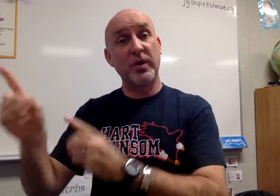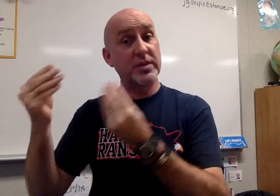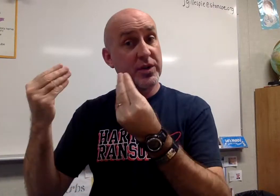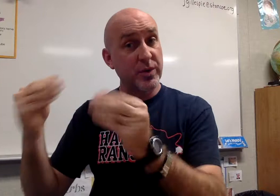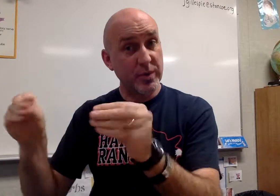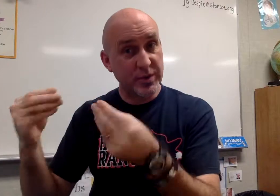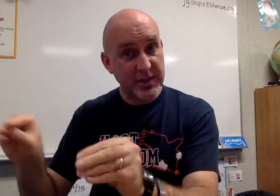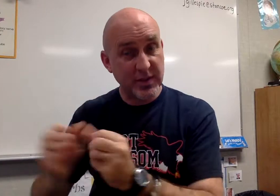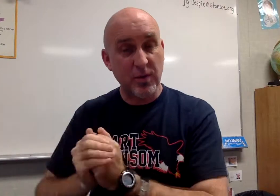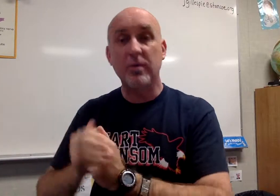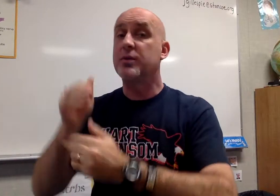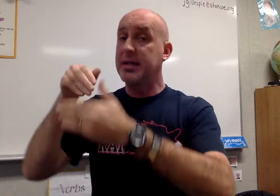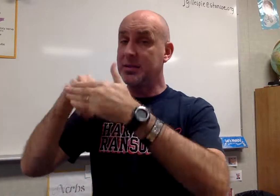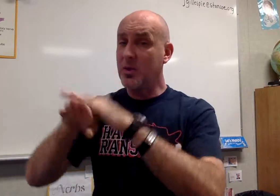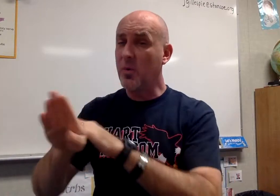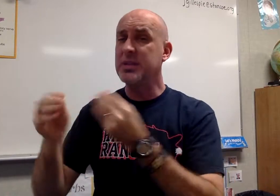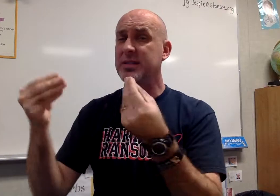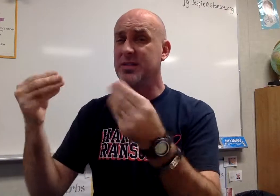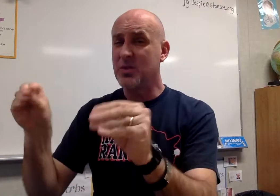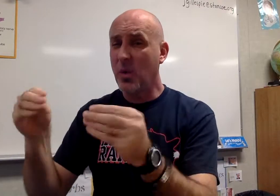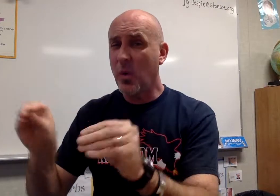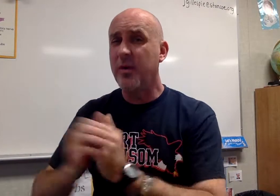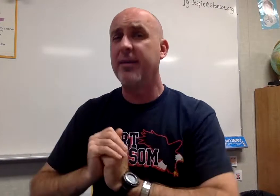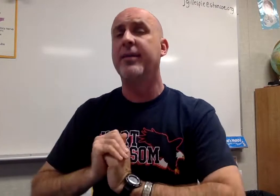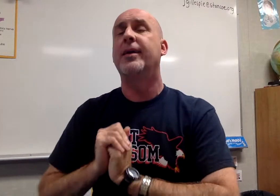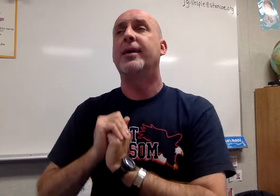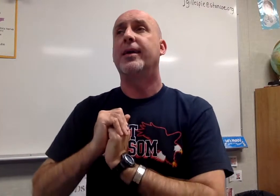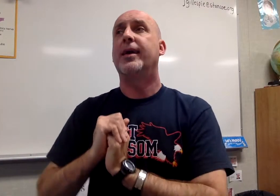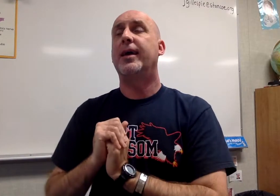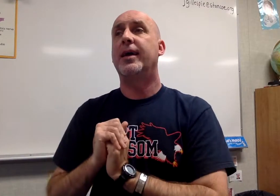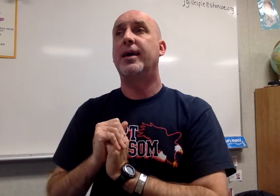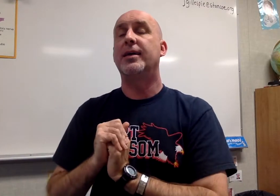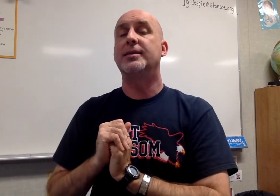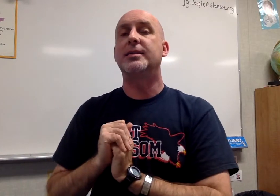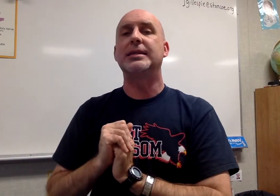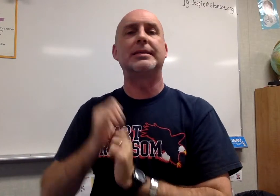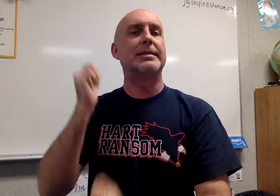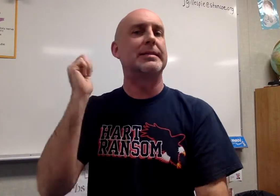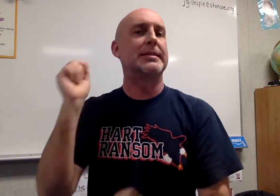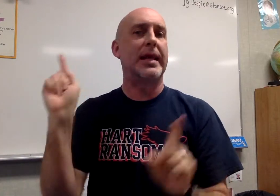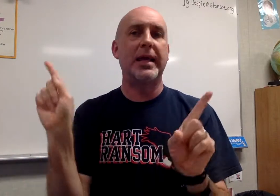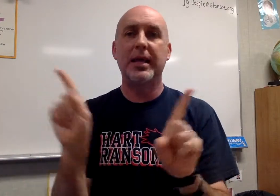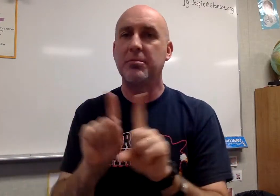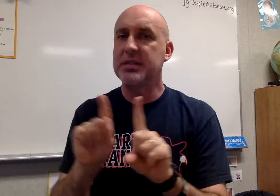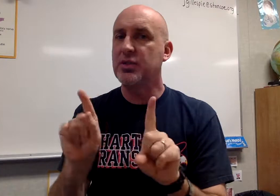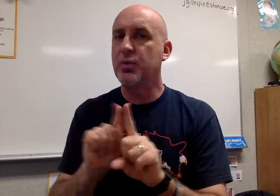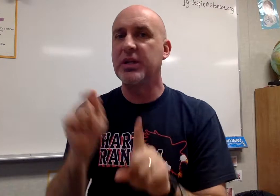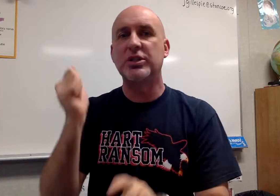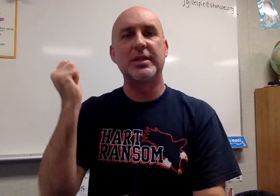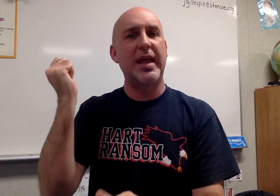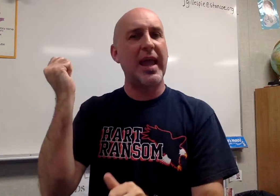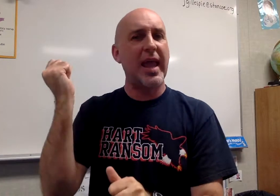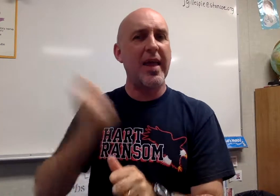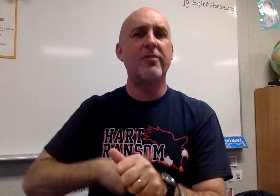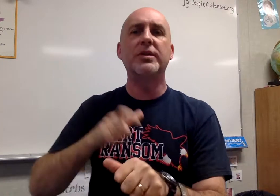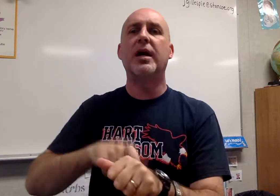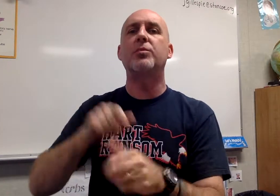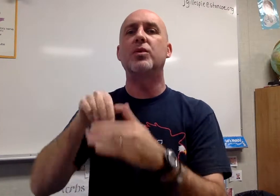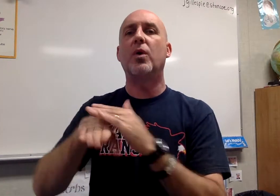to the grocery store, you guys go into the store, and it's the same situation. Every time you go